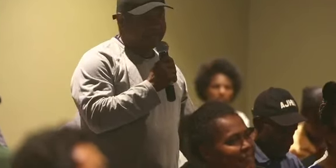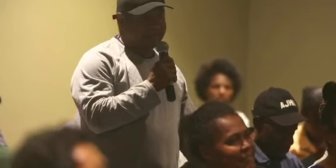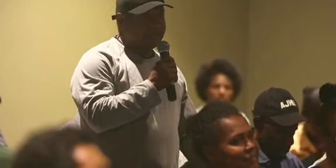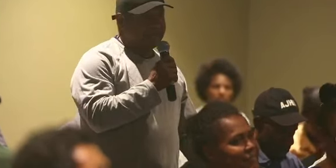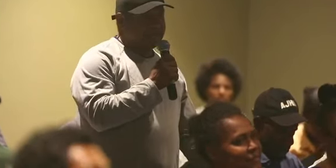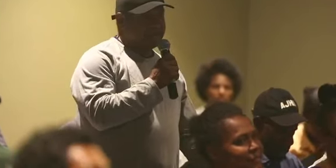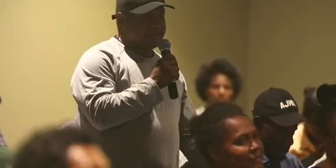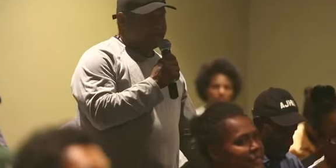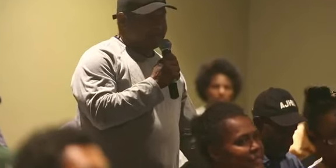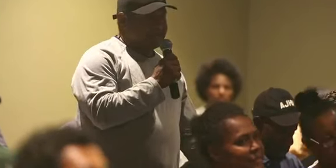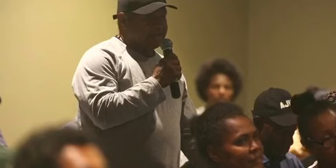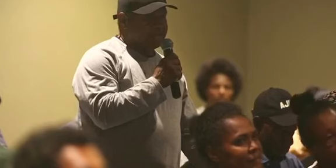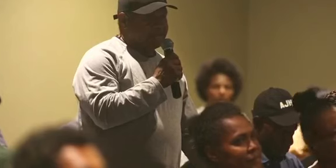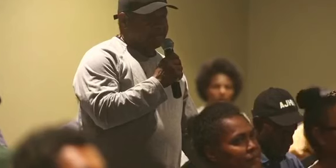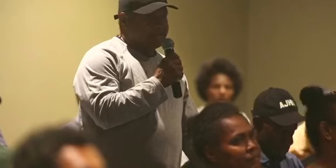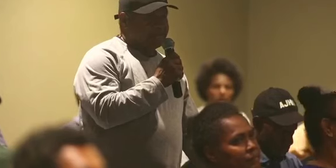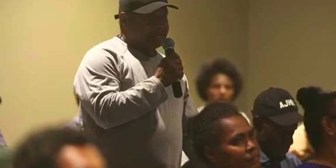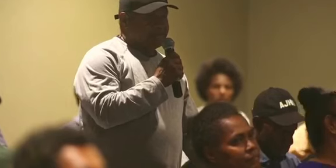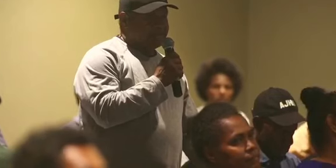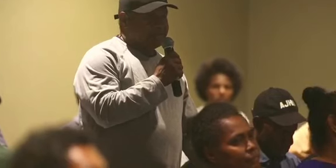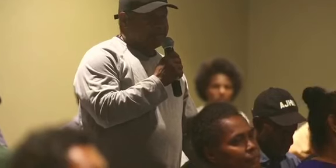yeah.